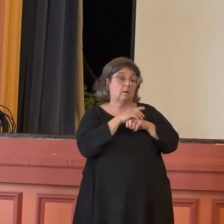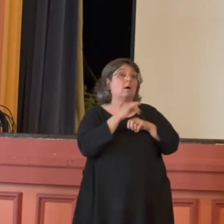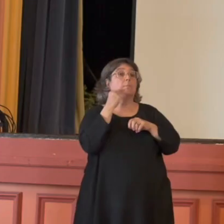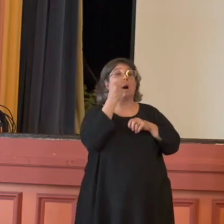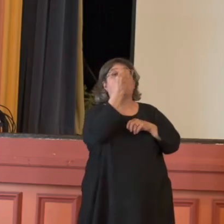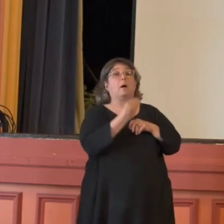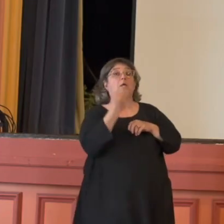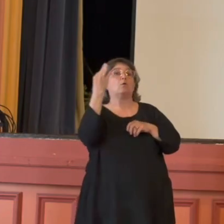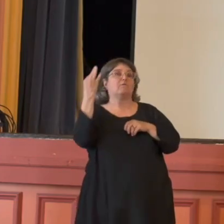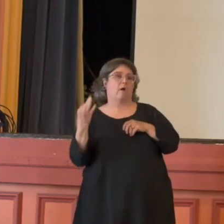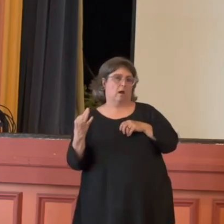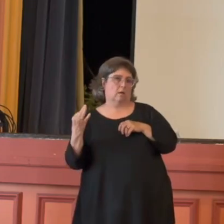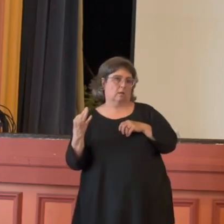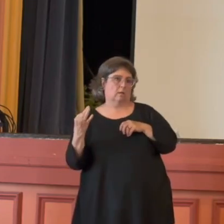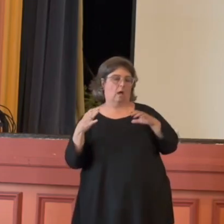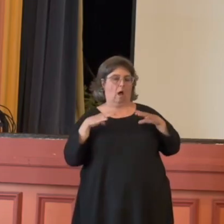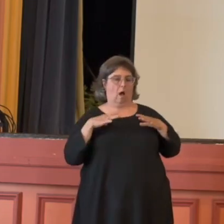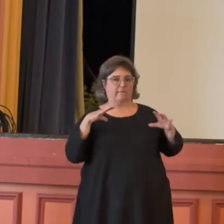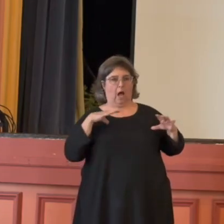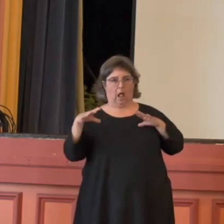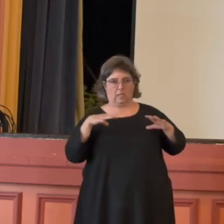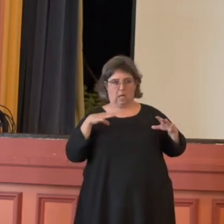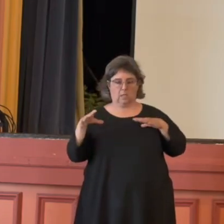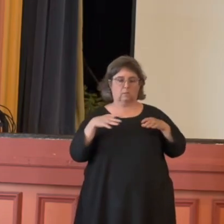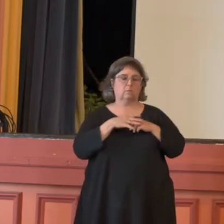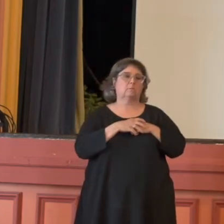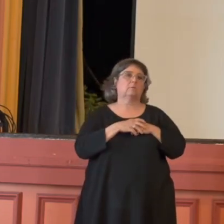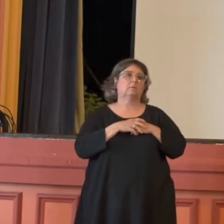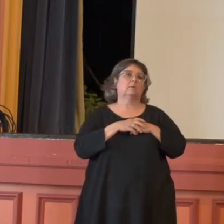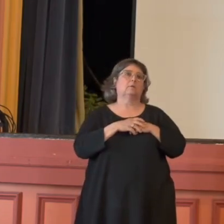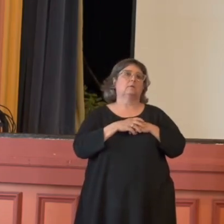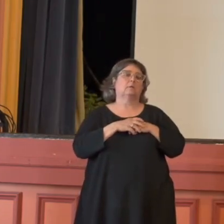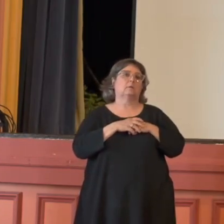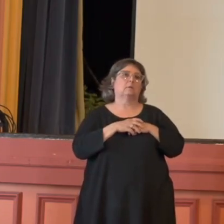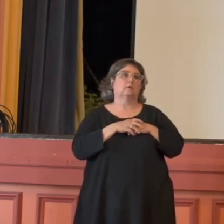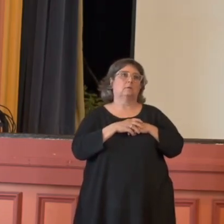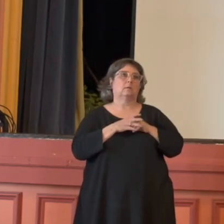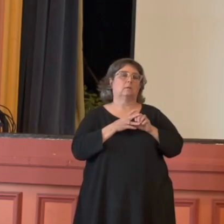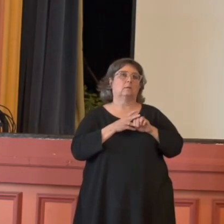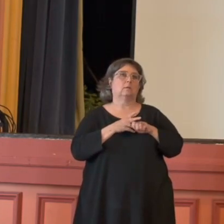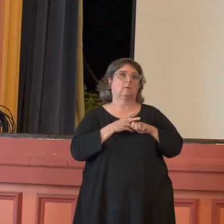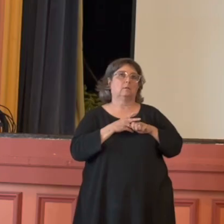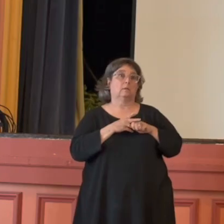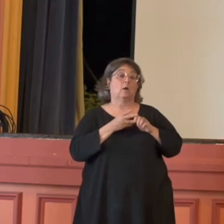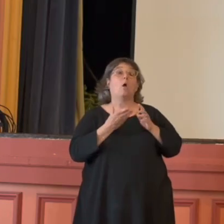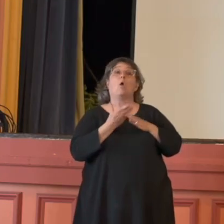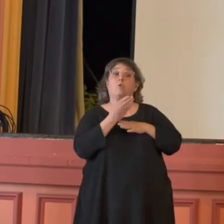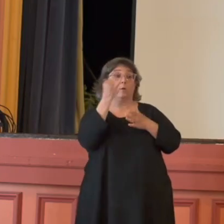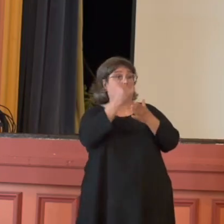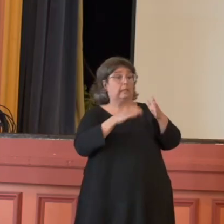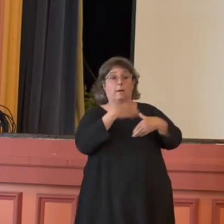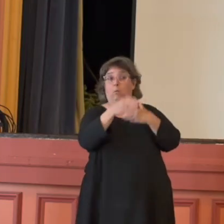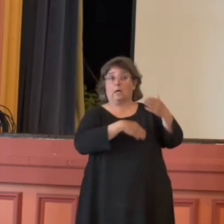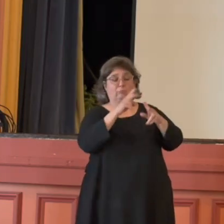Monday through Friday. They're off on holidays. And again, we're throughout the design